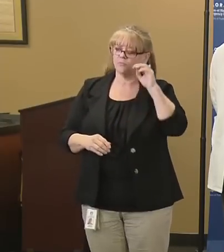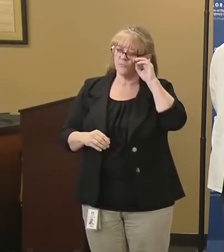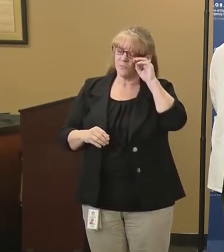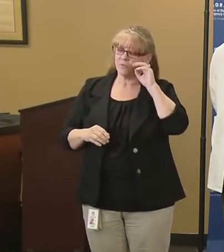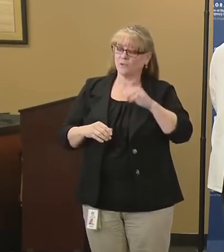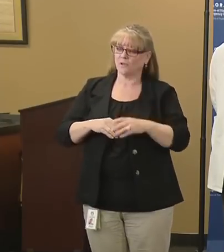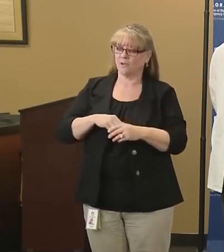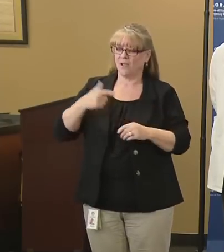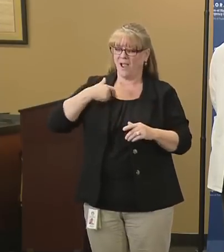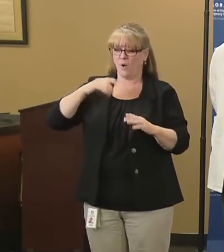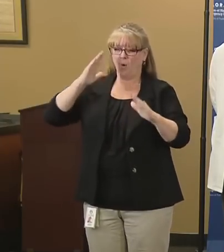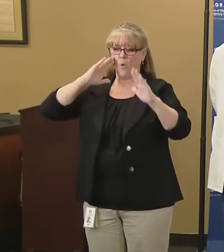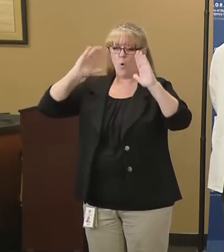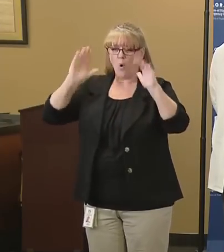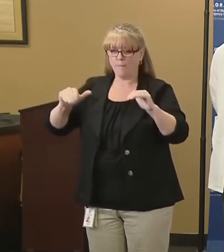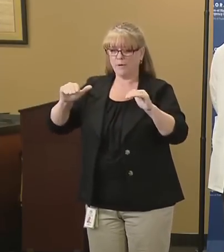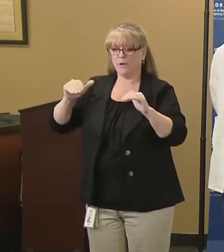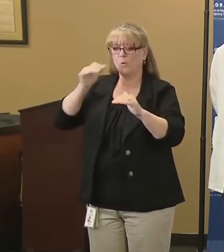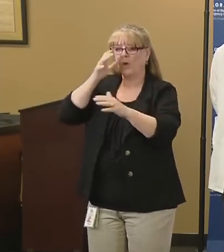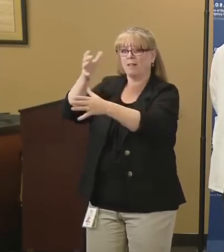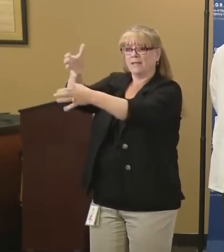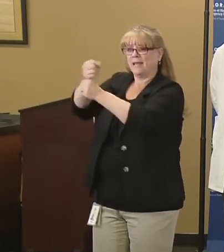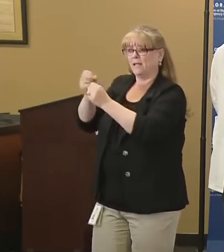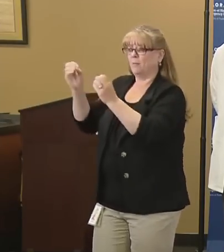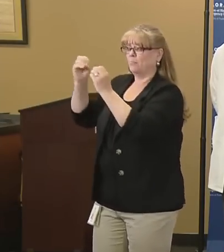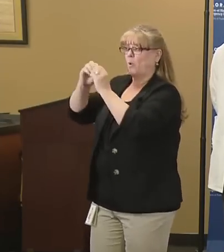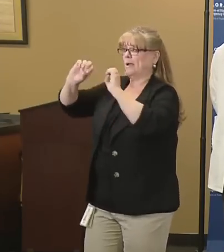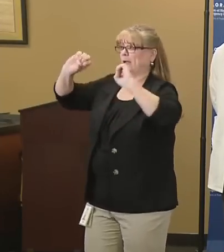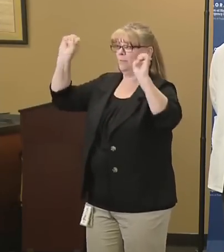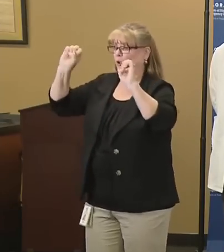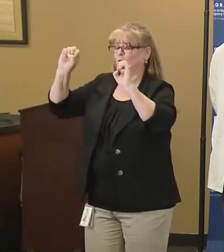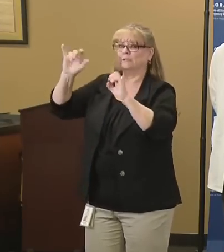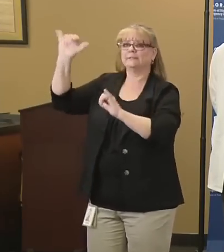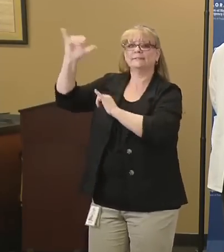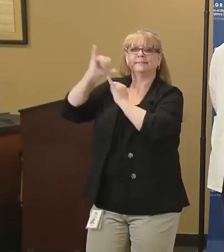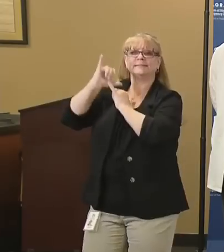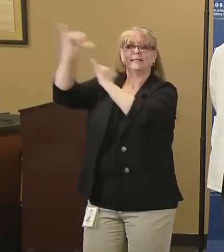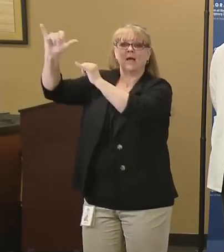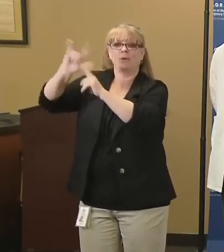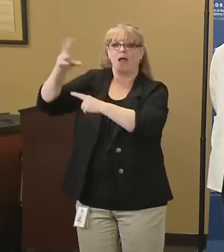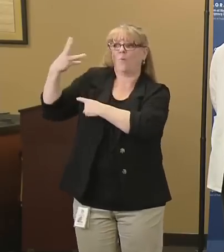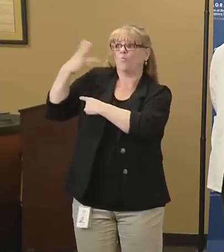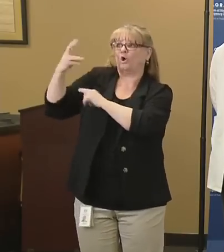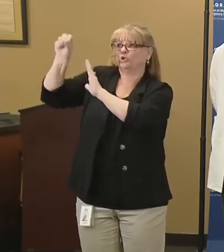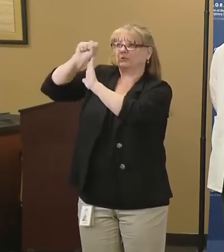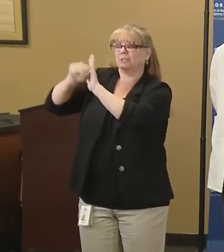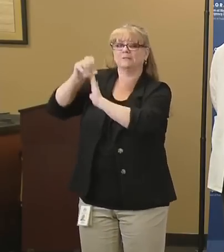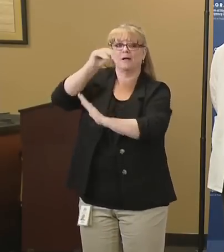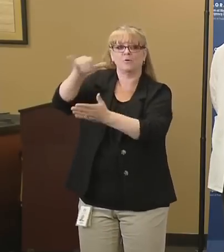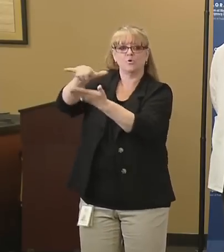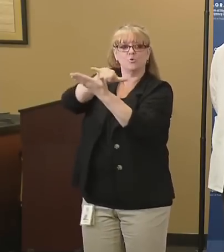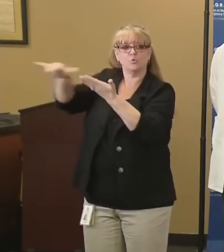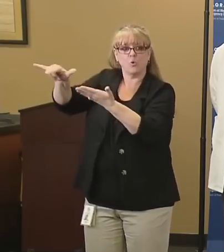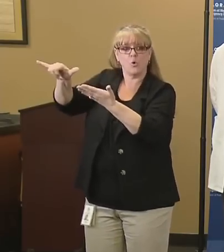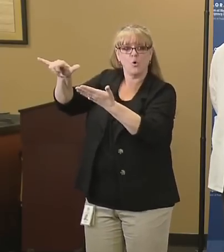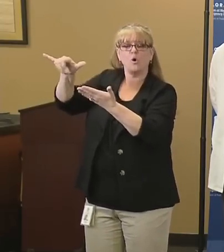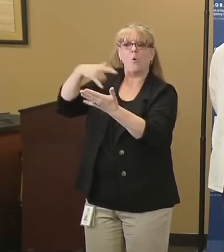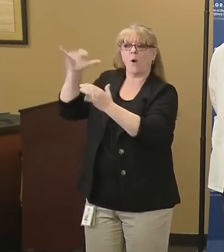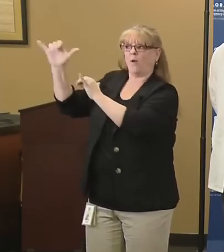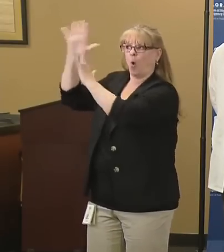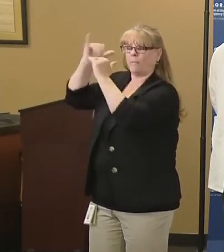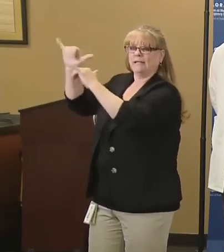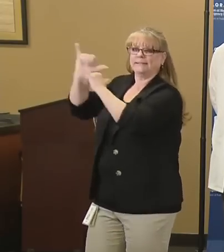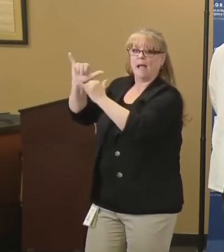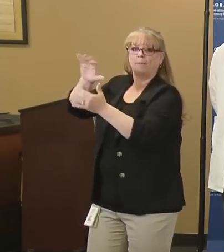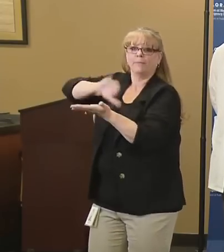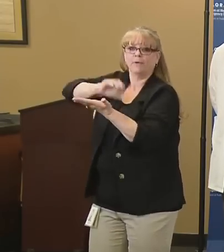to emergency assistance. For instance, it helps make sure that the National Guard is placed in Title 32 status, which means the